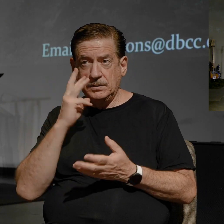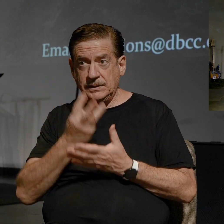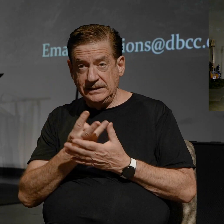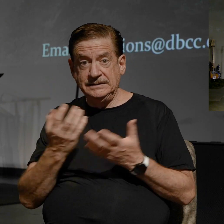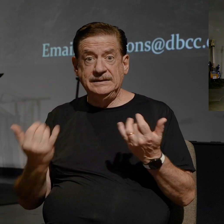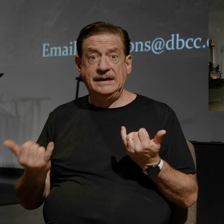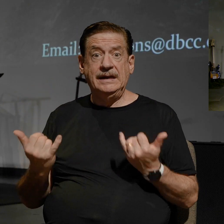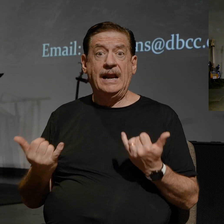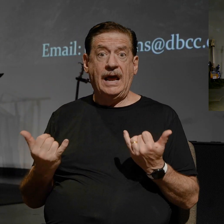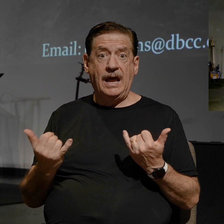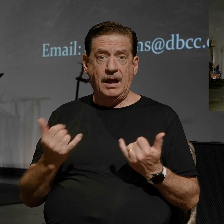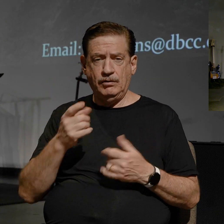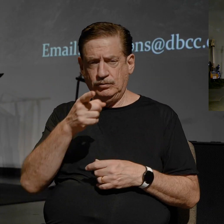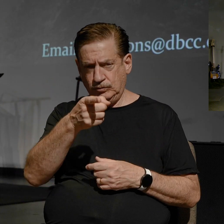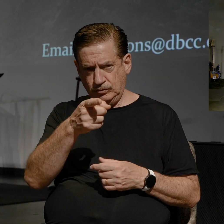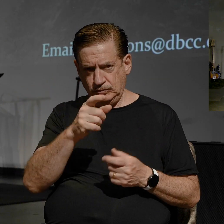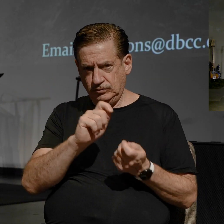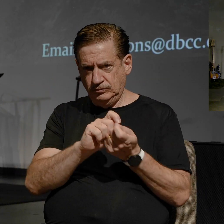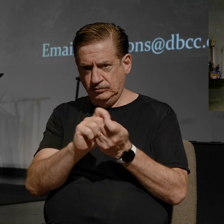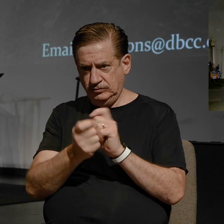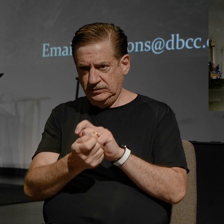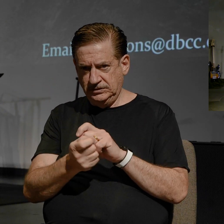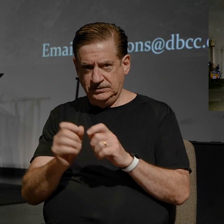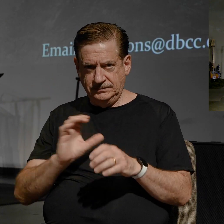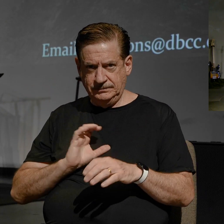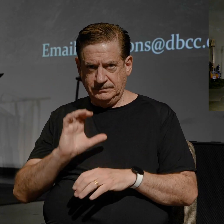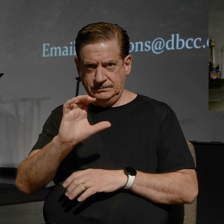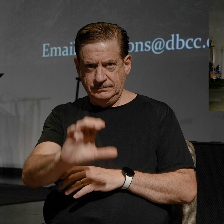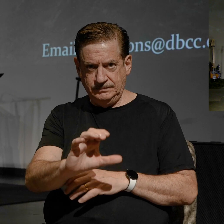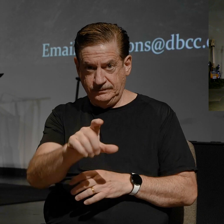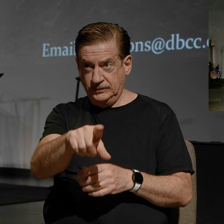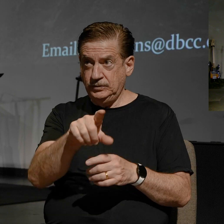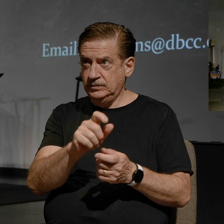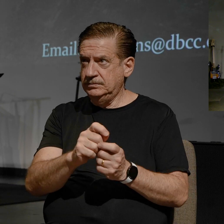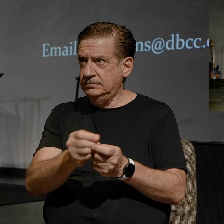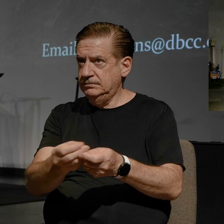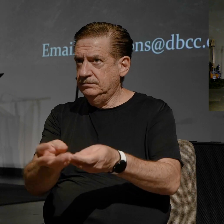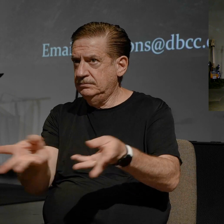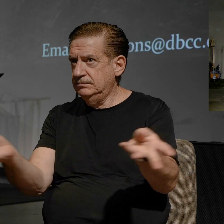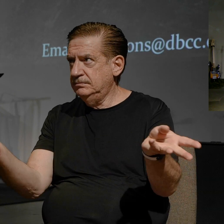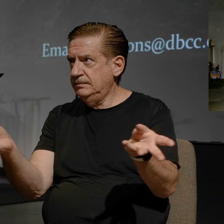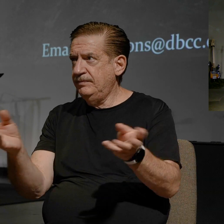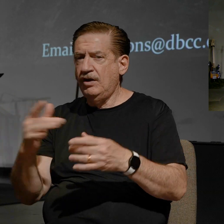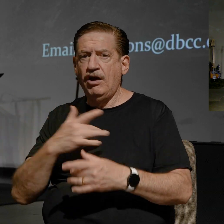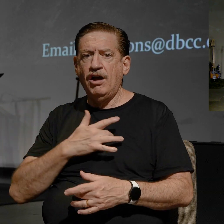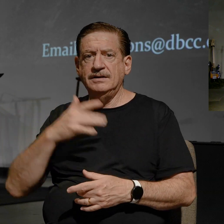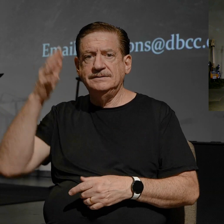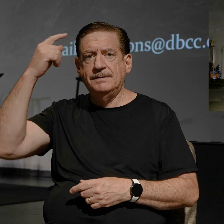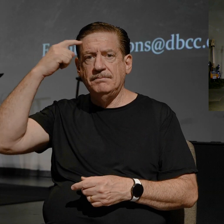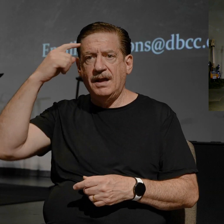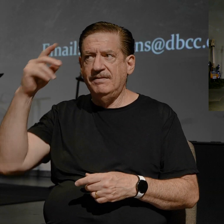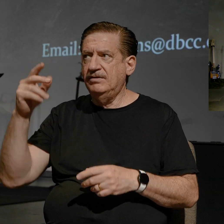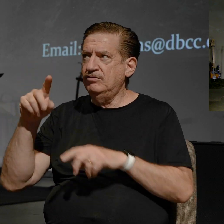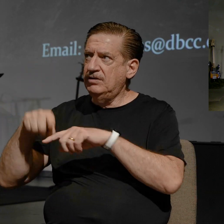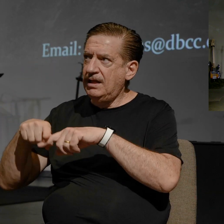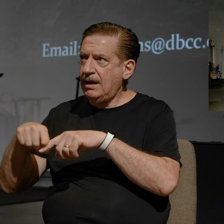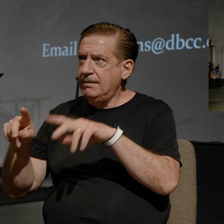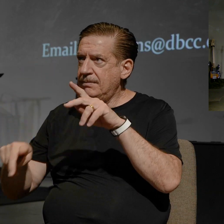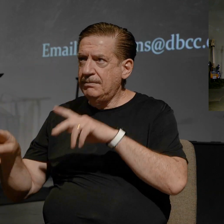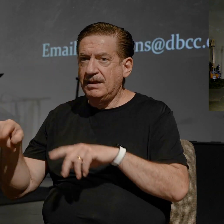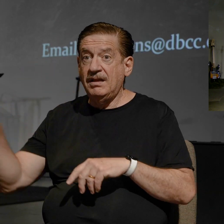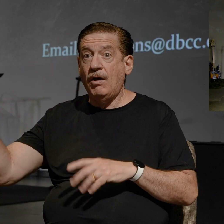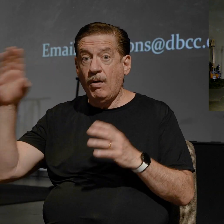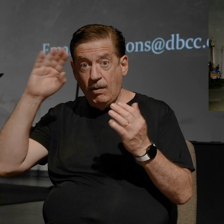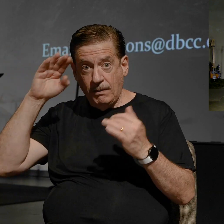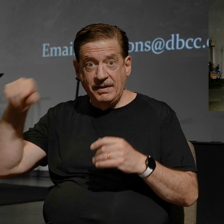now you're to transition those into the hearts and minds of reliable people with the hope that they then would go on and